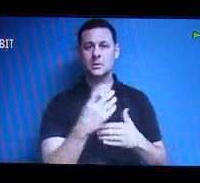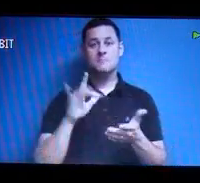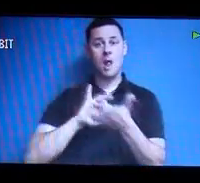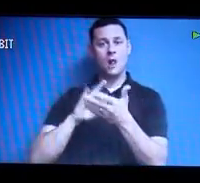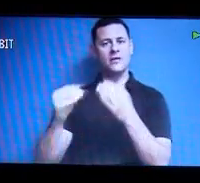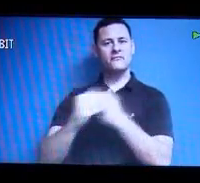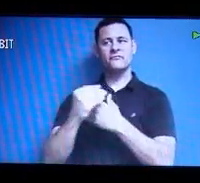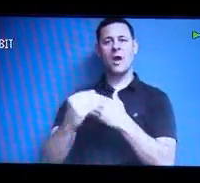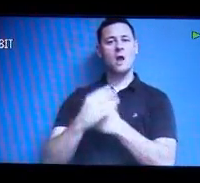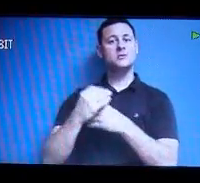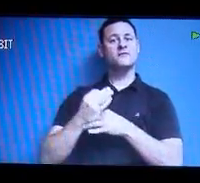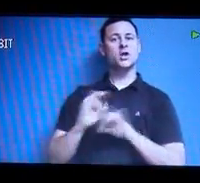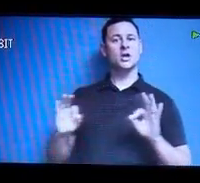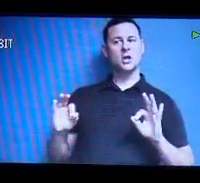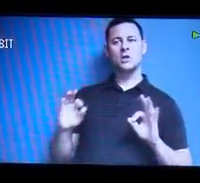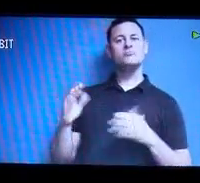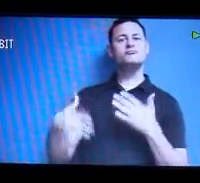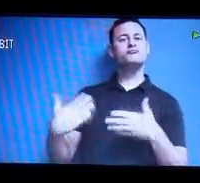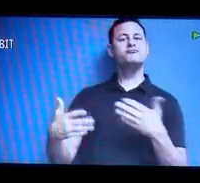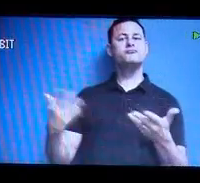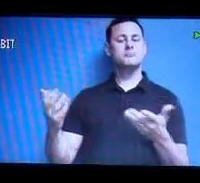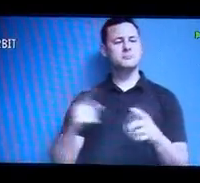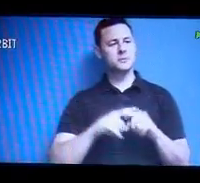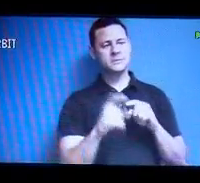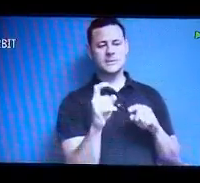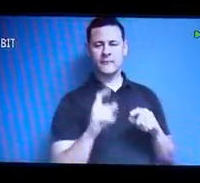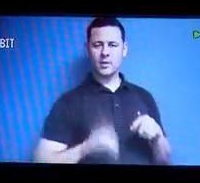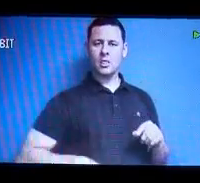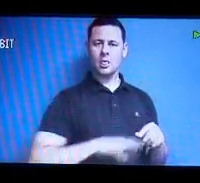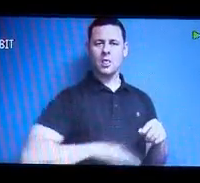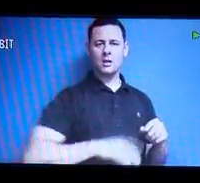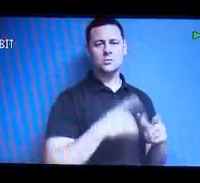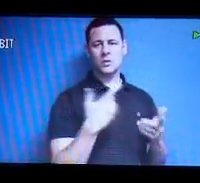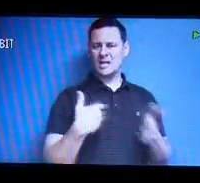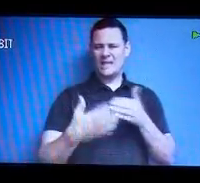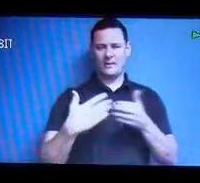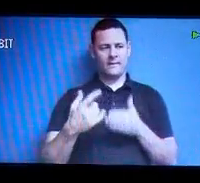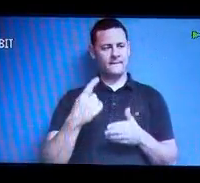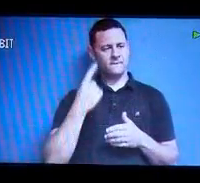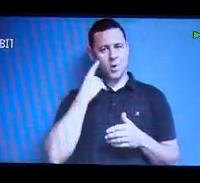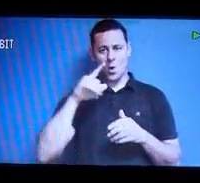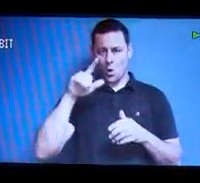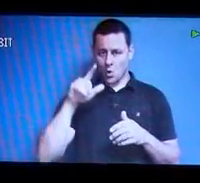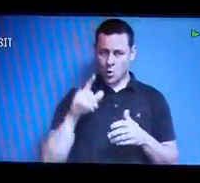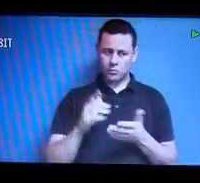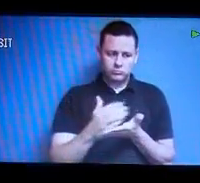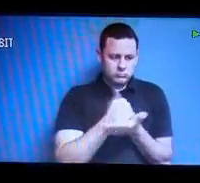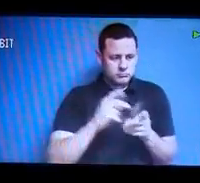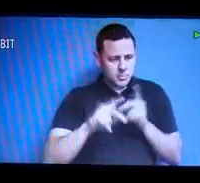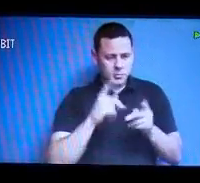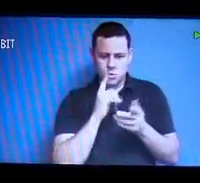family financial advisor, even for low-income people. I think that would be a revolution in our economy.